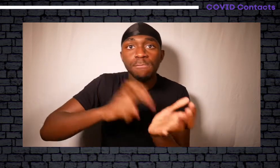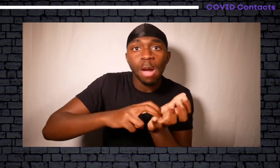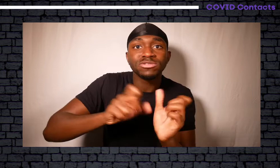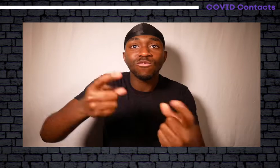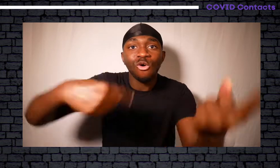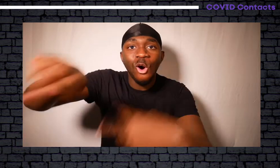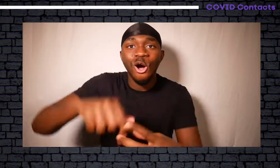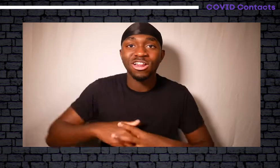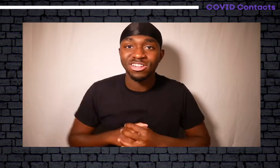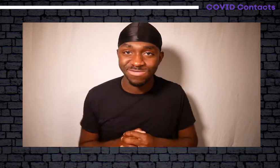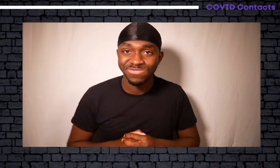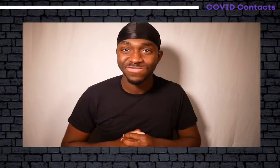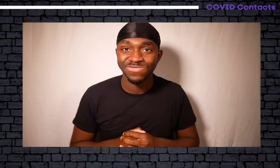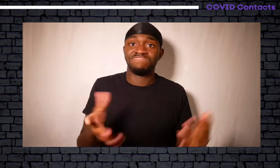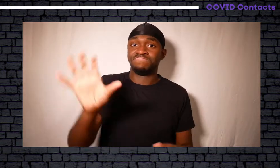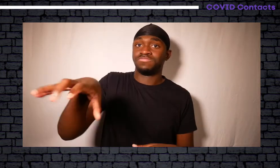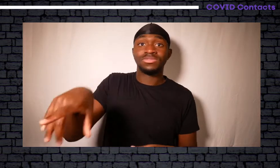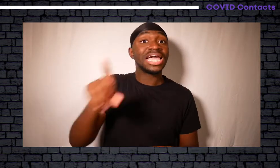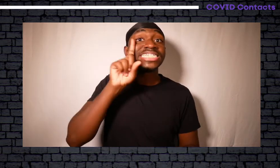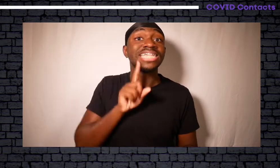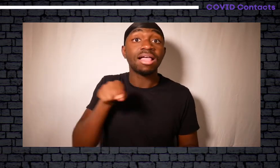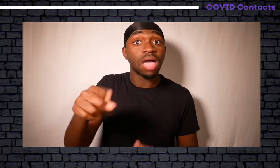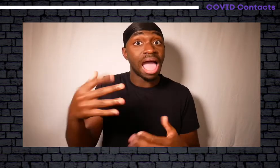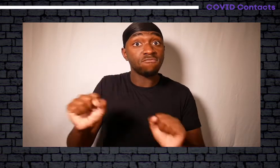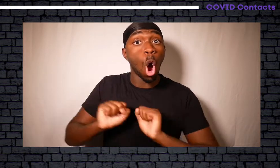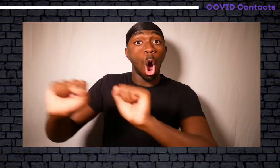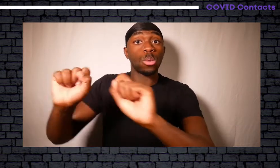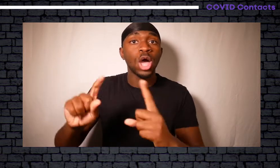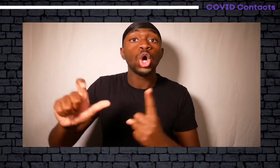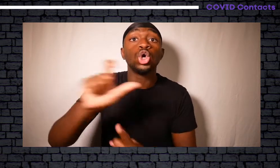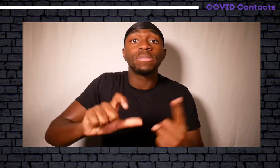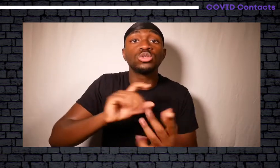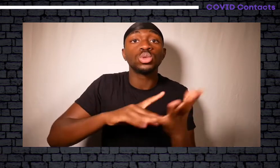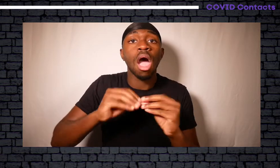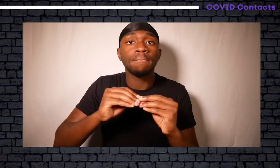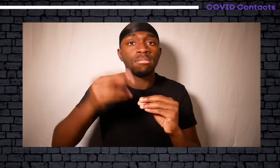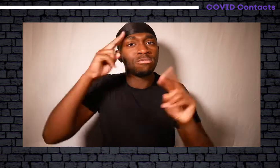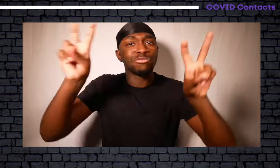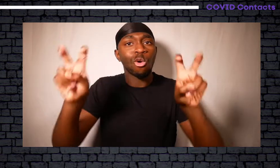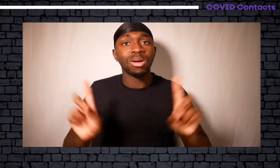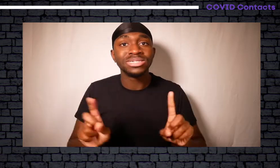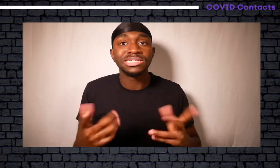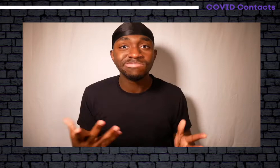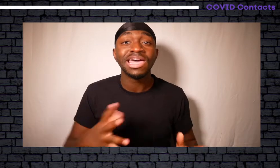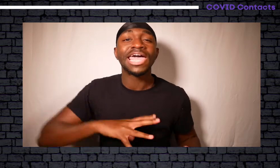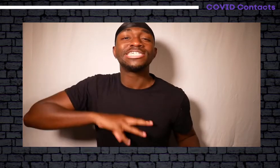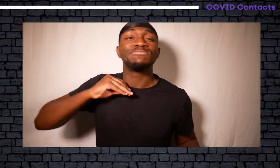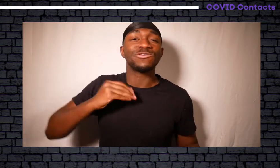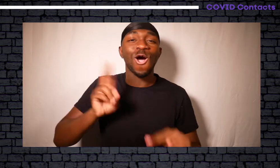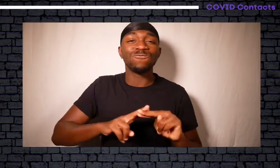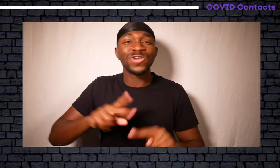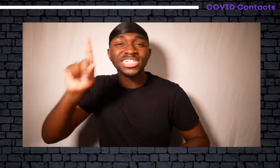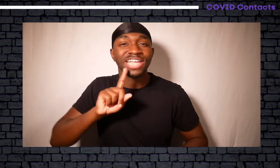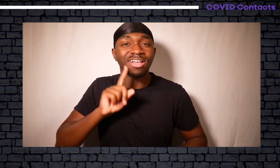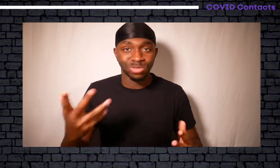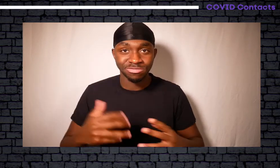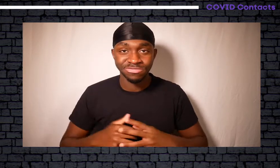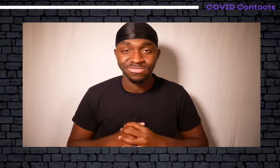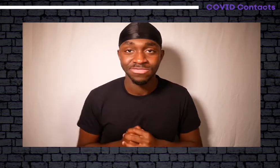and we will make an appointment to discuss with you. Southford also has their own community hubs called the Spirit of